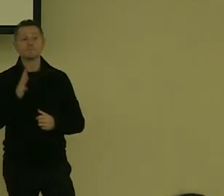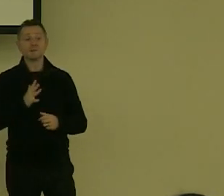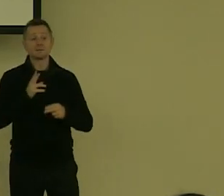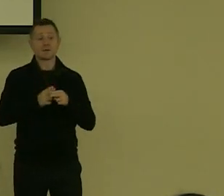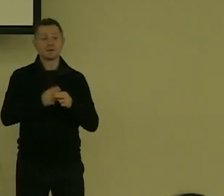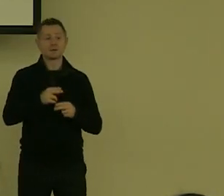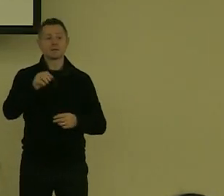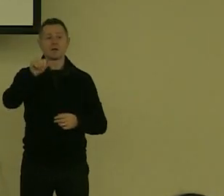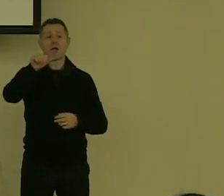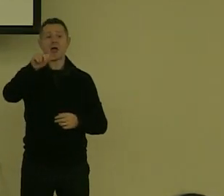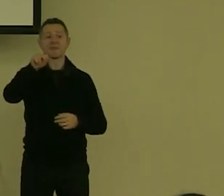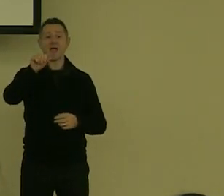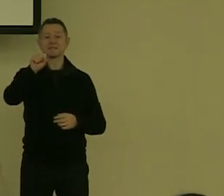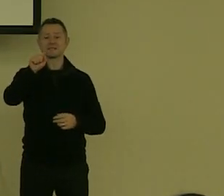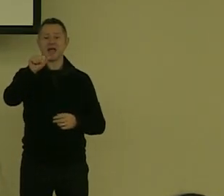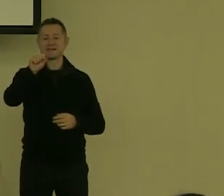me?